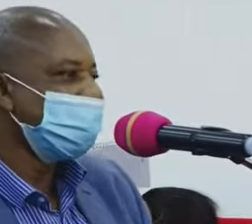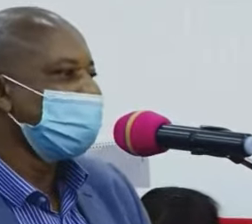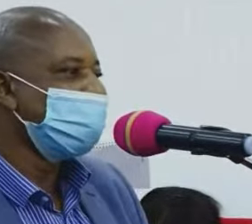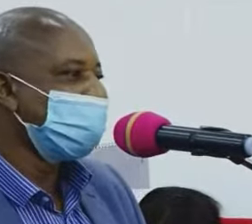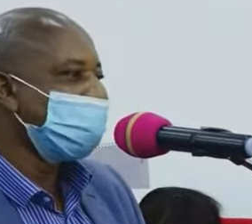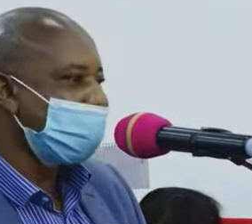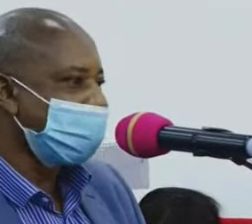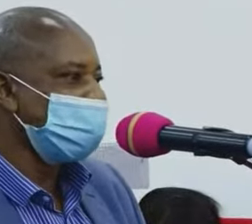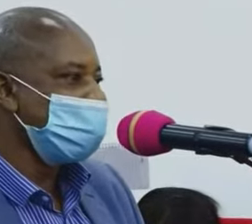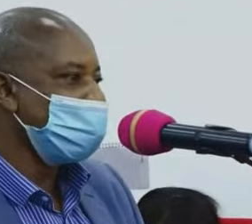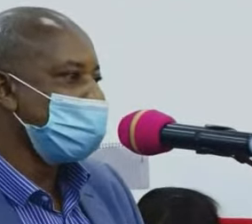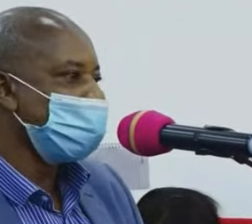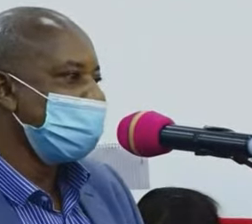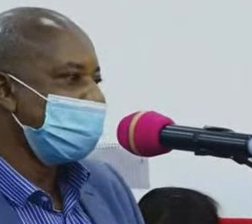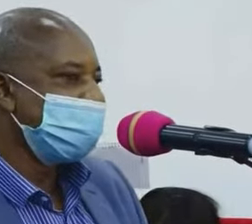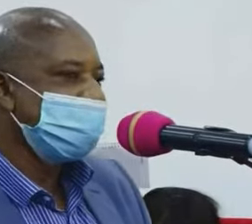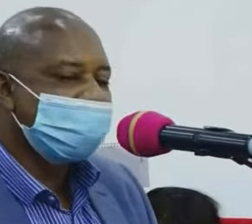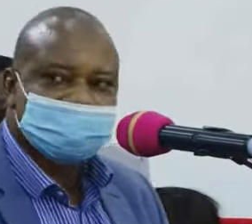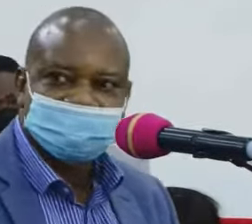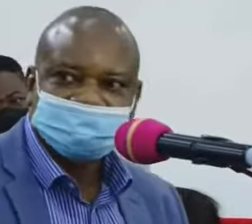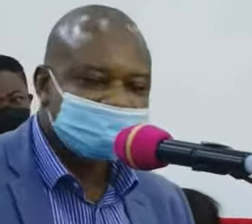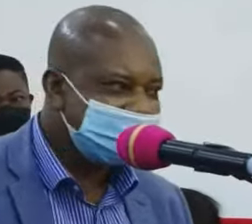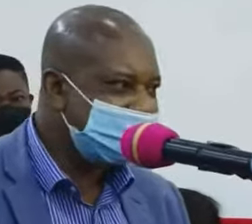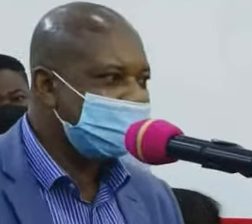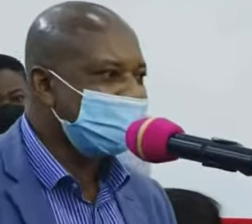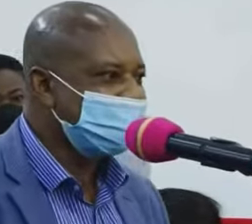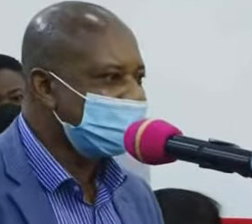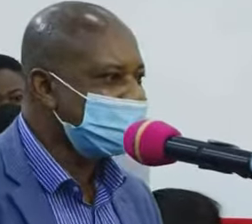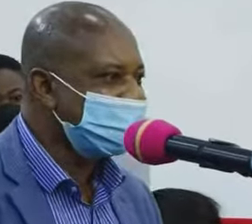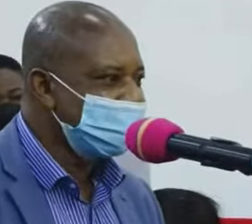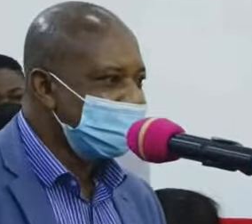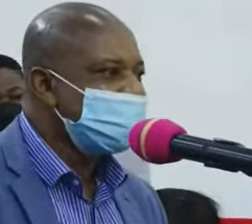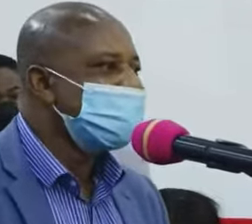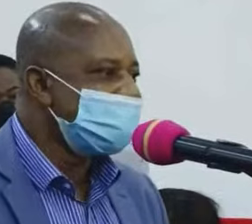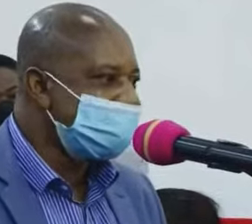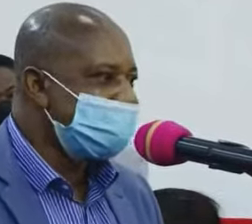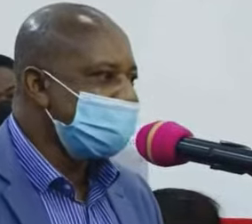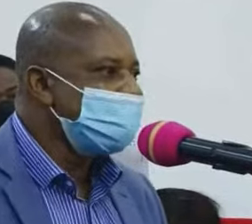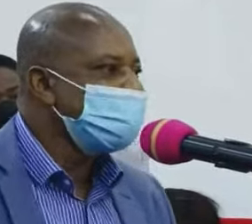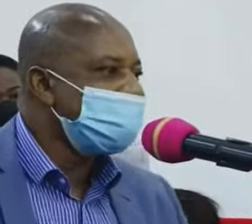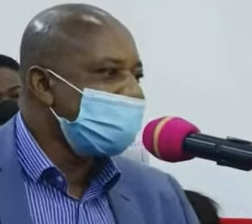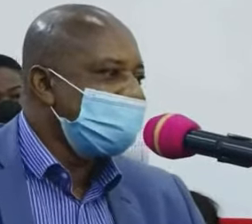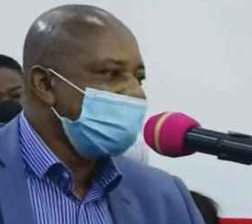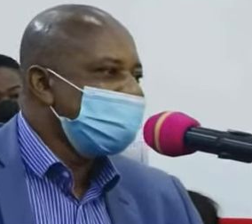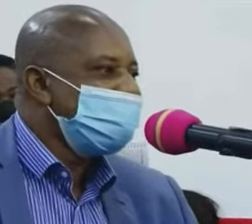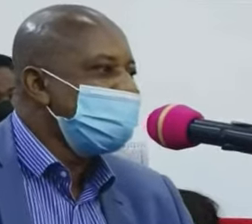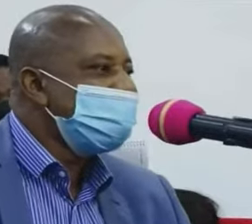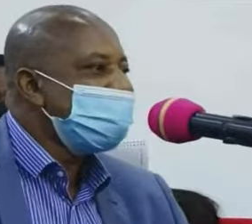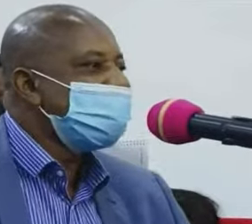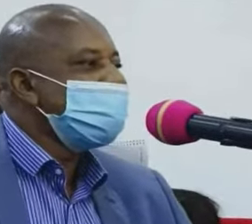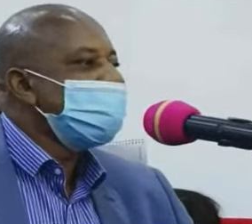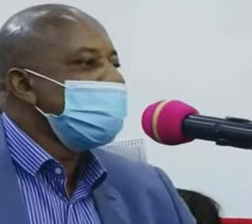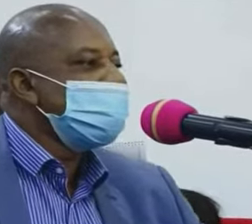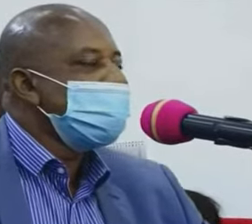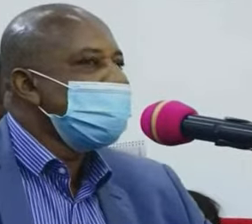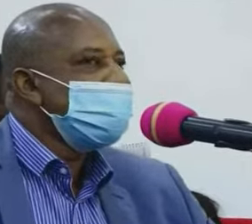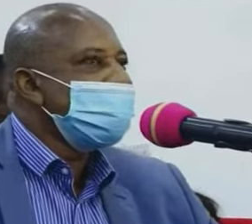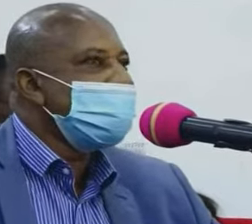activities, including IUU. And I'll just answer that question again by saying